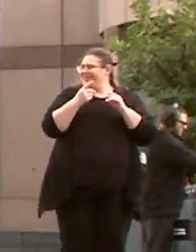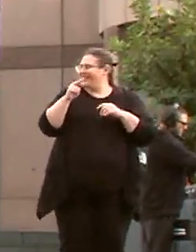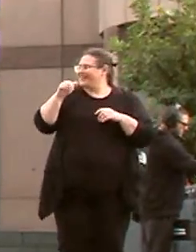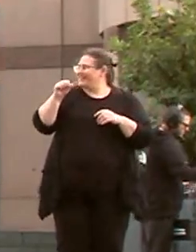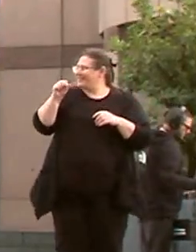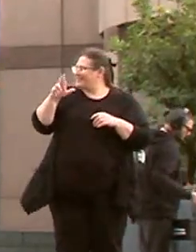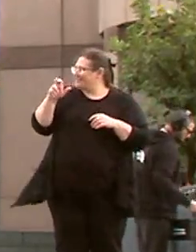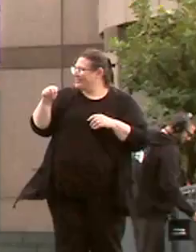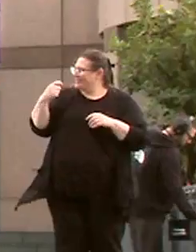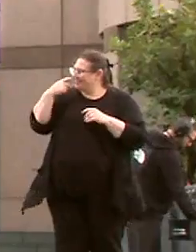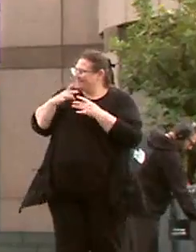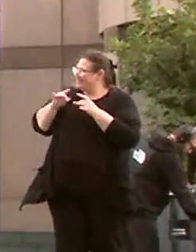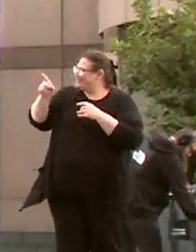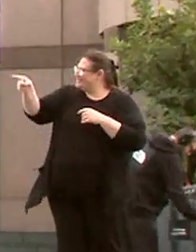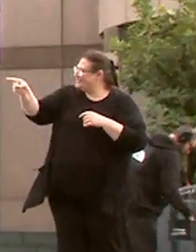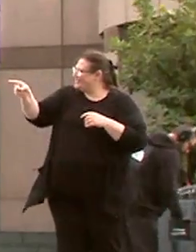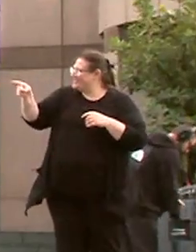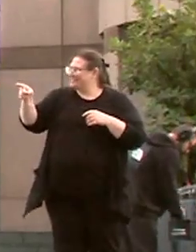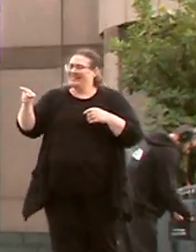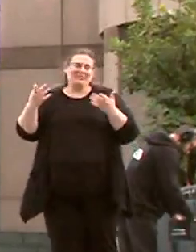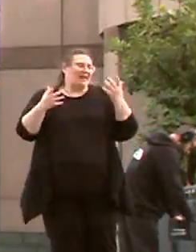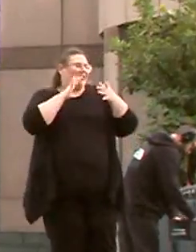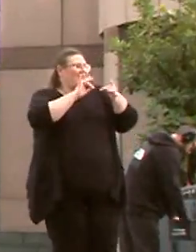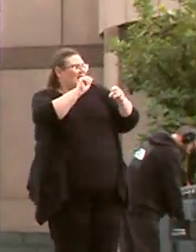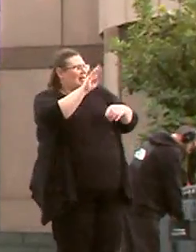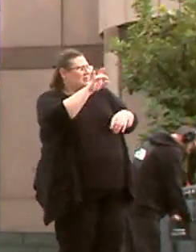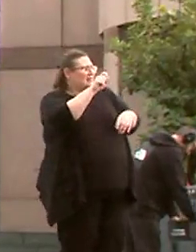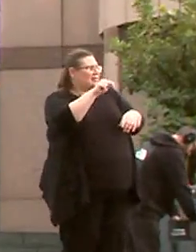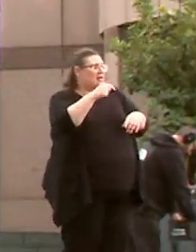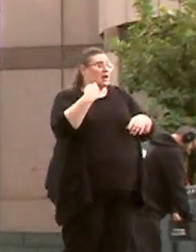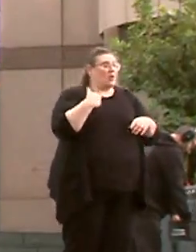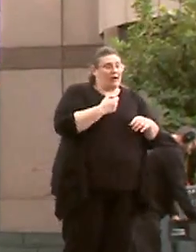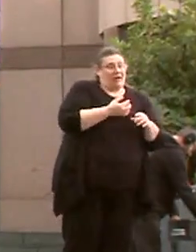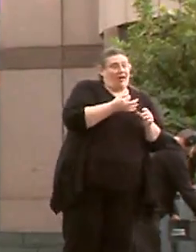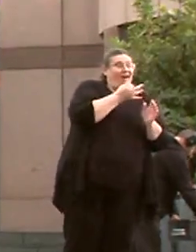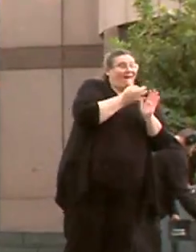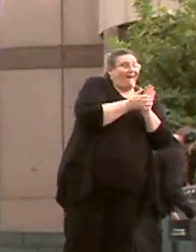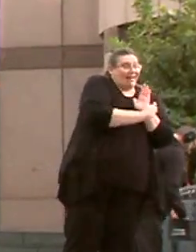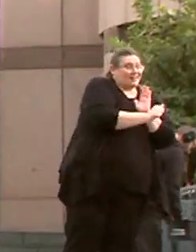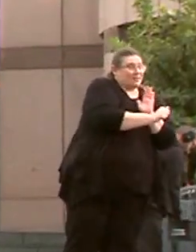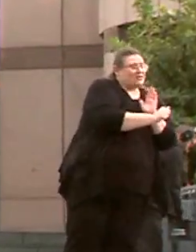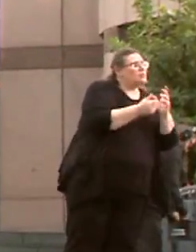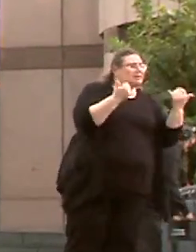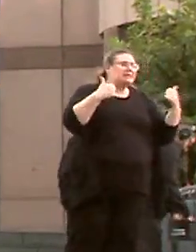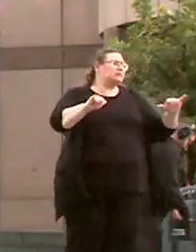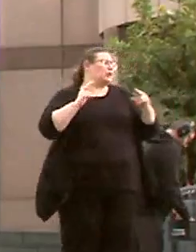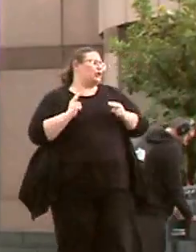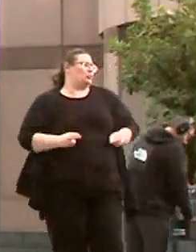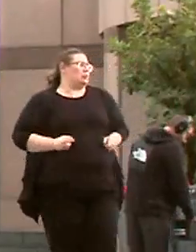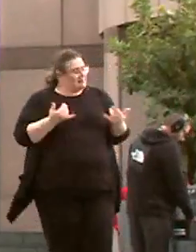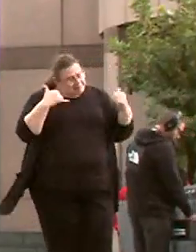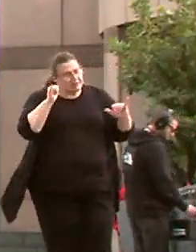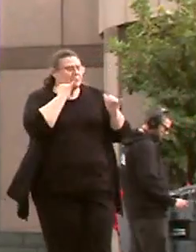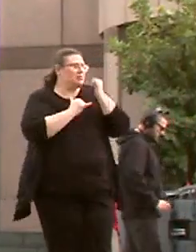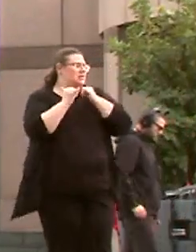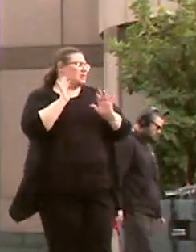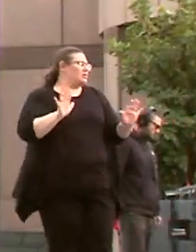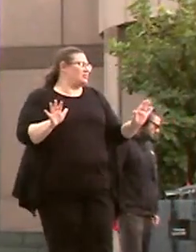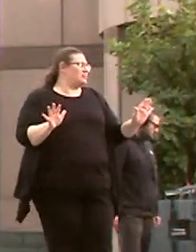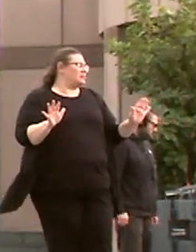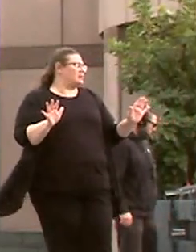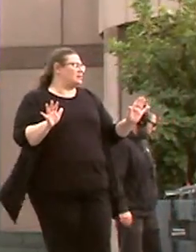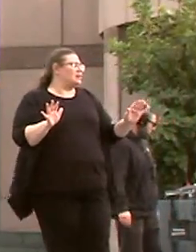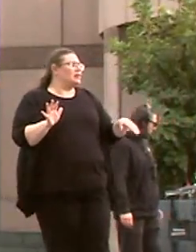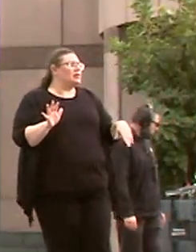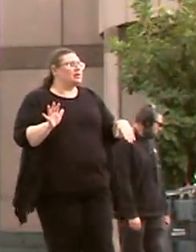did. So we make, even though we're experts, we're human. We make mistakes. So it's